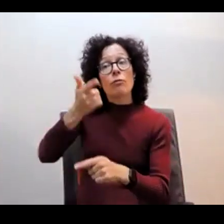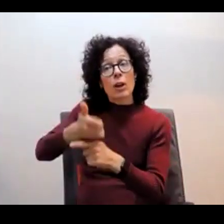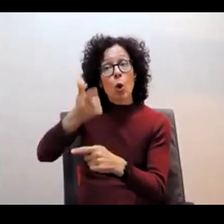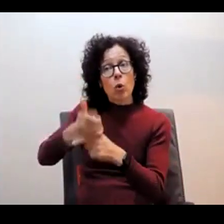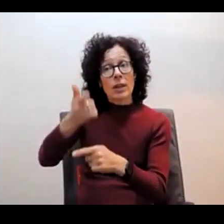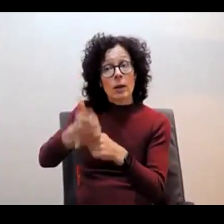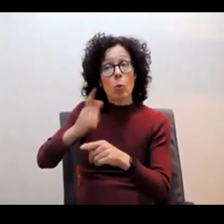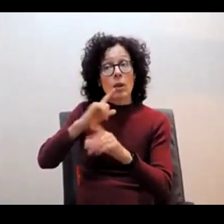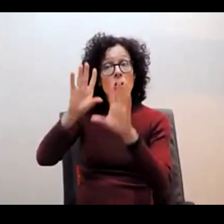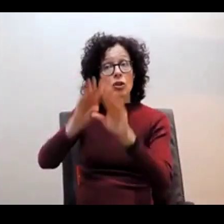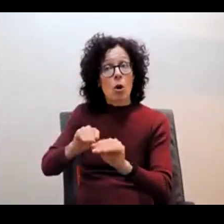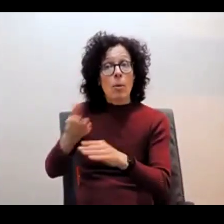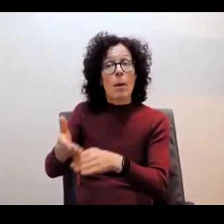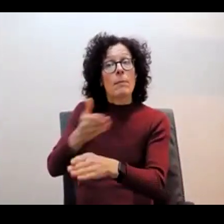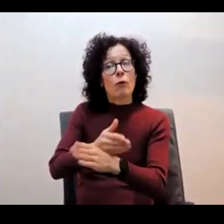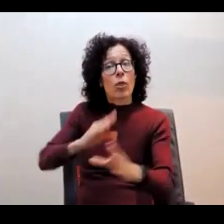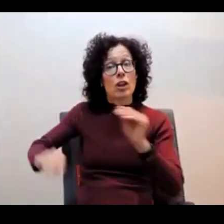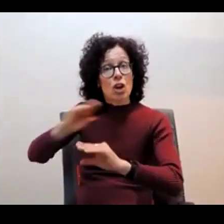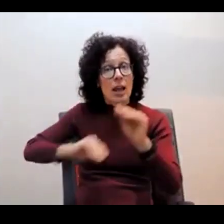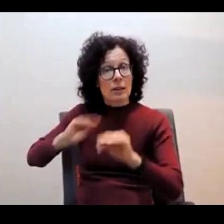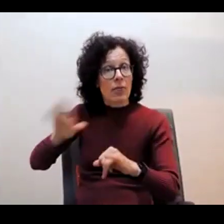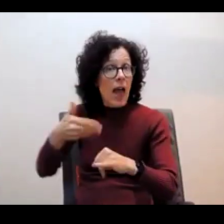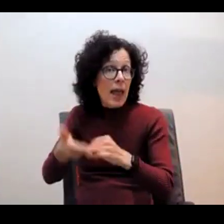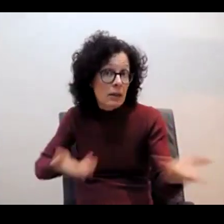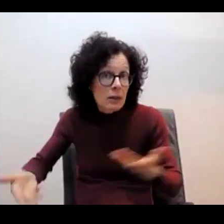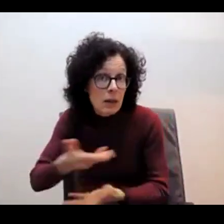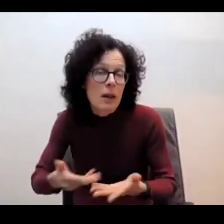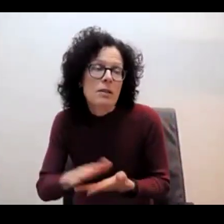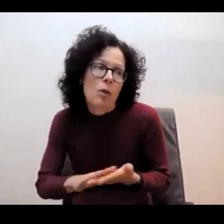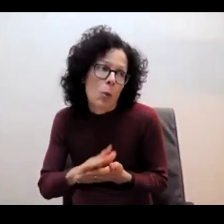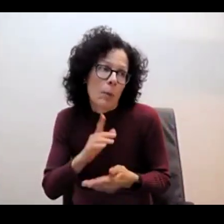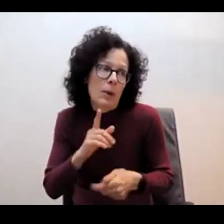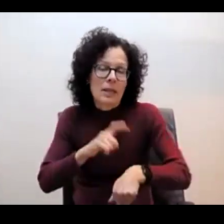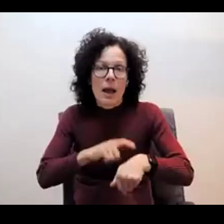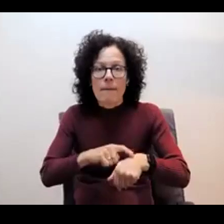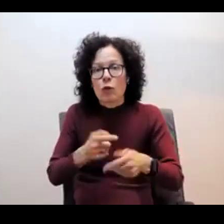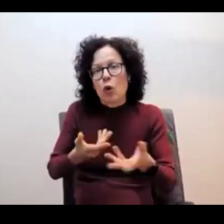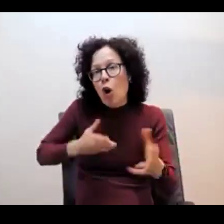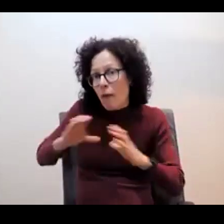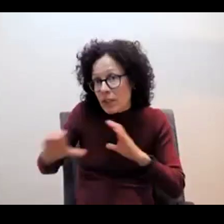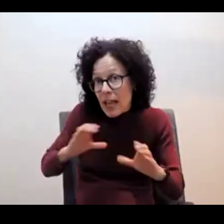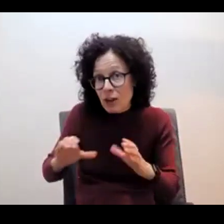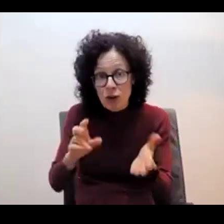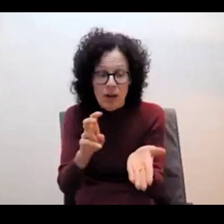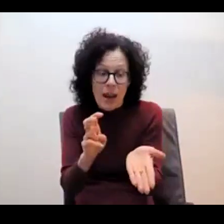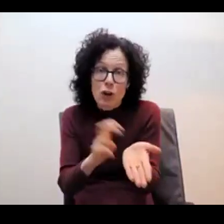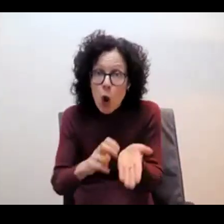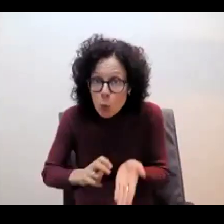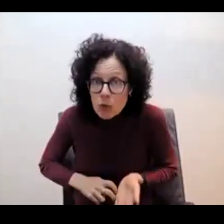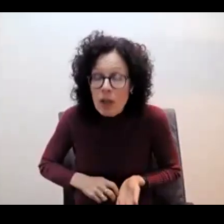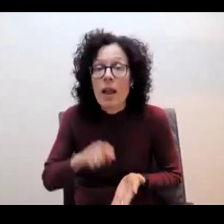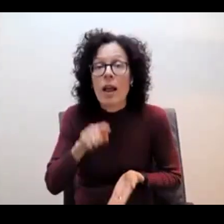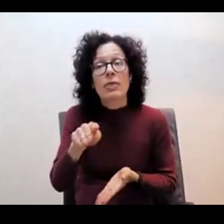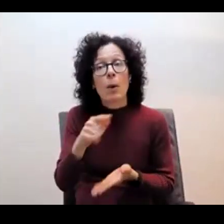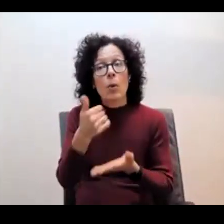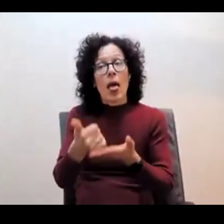the end to take some time to have notes and to have a little conversation if that's useful. And that will help